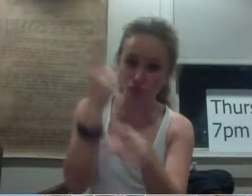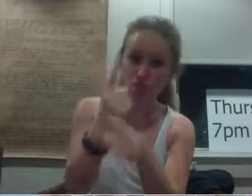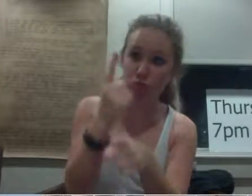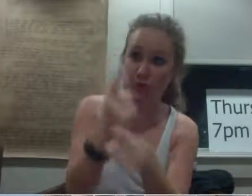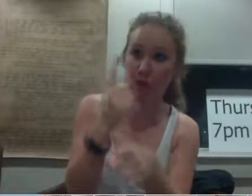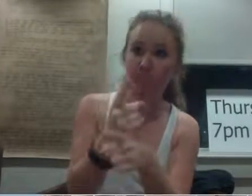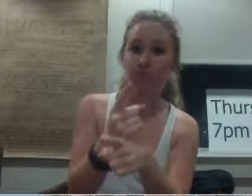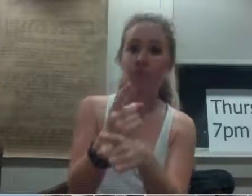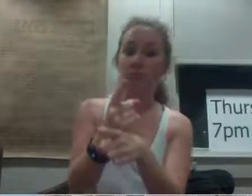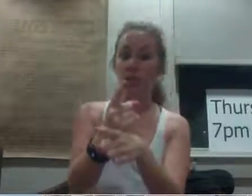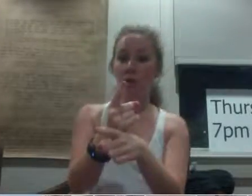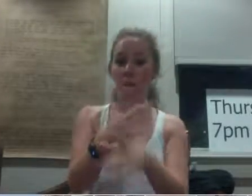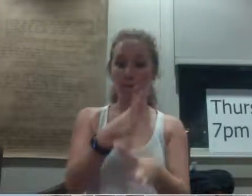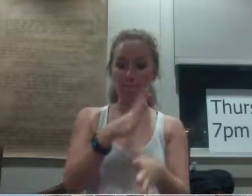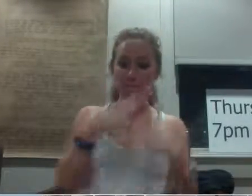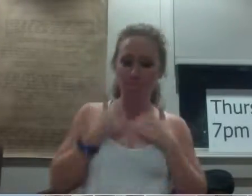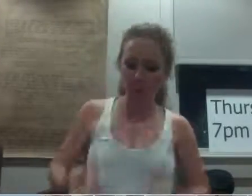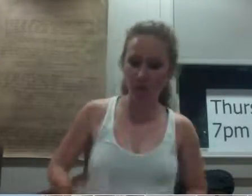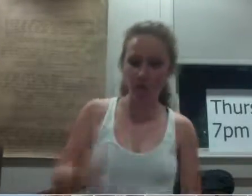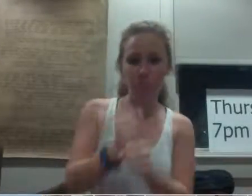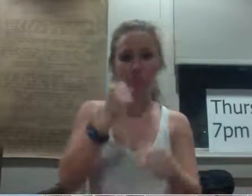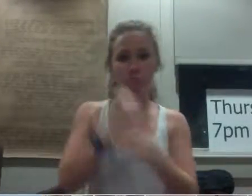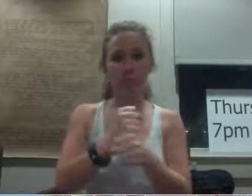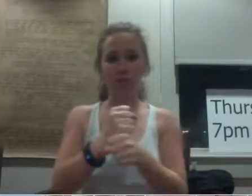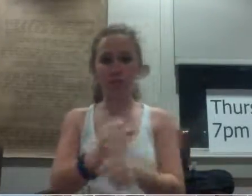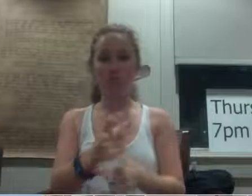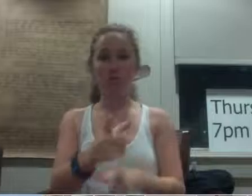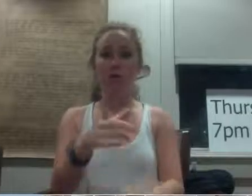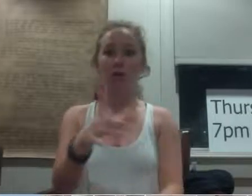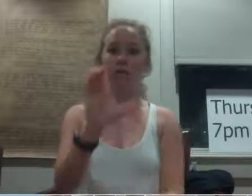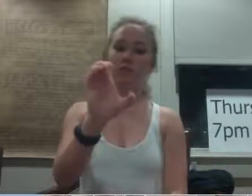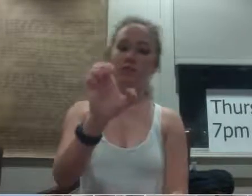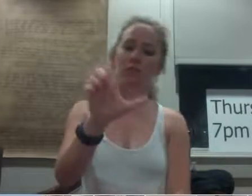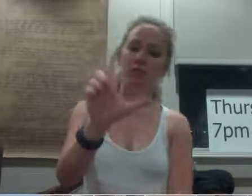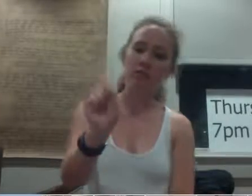So your sister's right. The body is made up of cells.